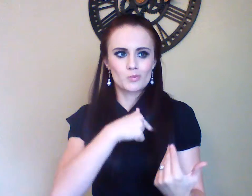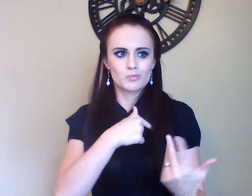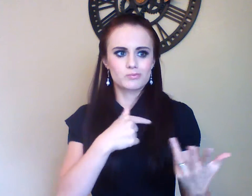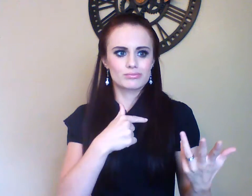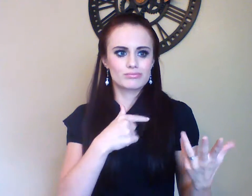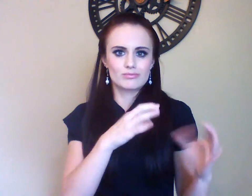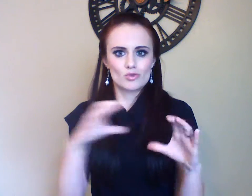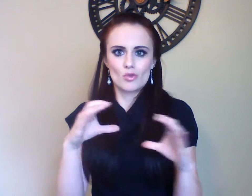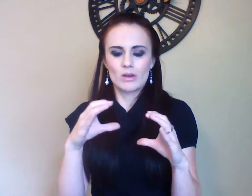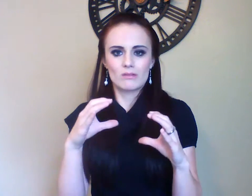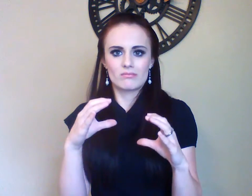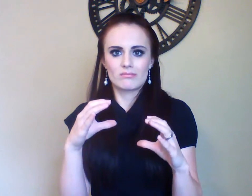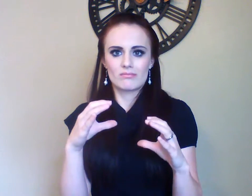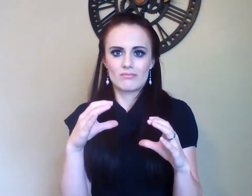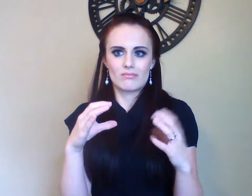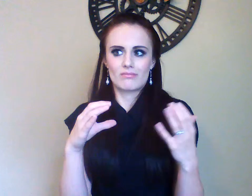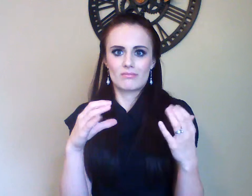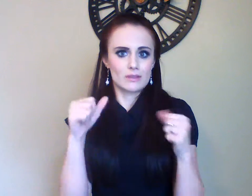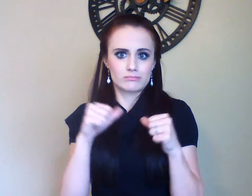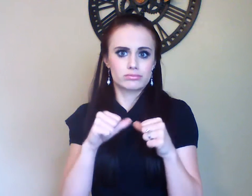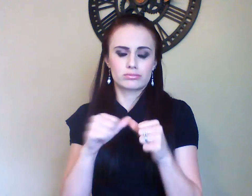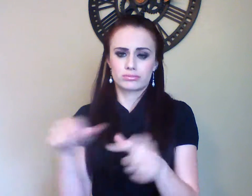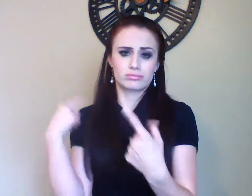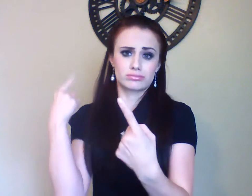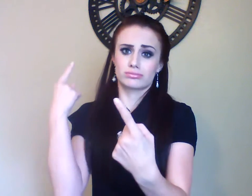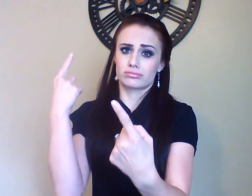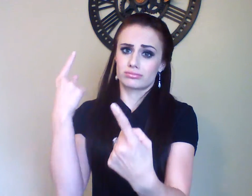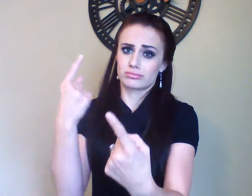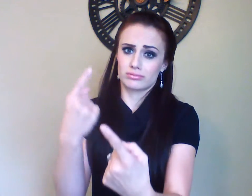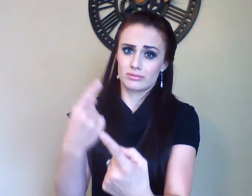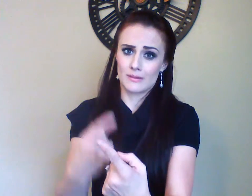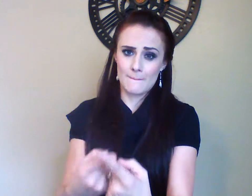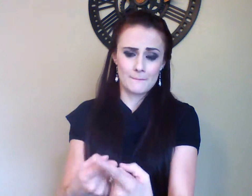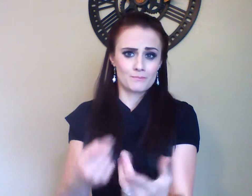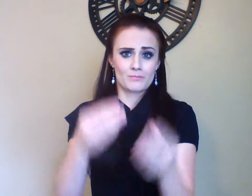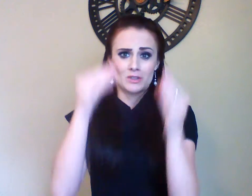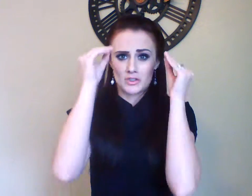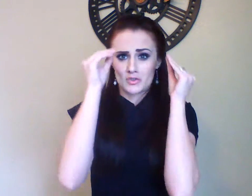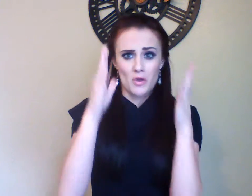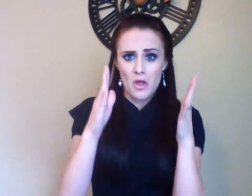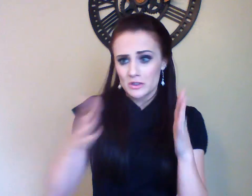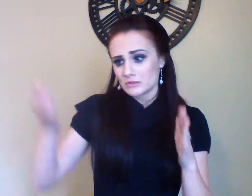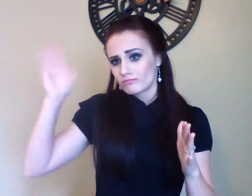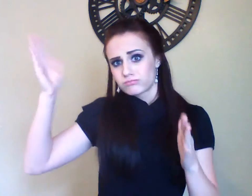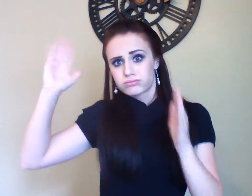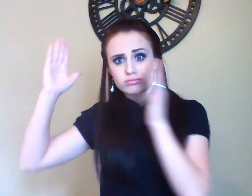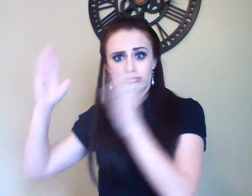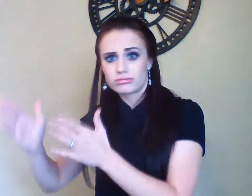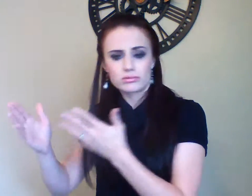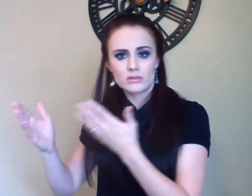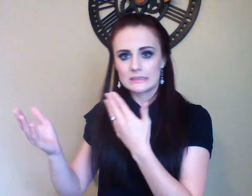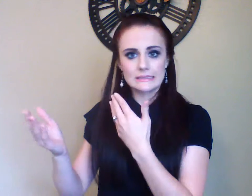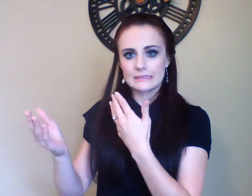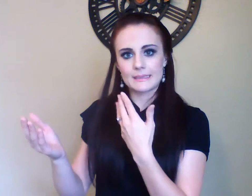way up to doctoral dissertations, master's thesis, and whatnot, even writing papers for presentations, is to bring the information from the